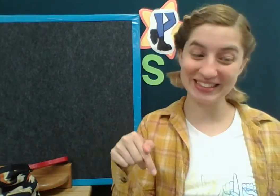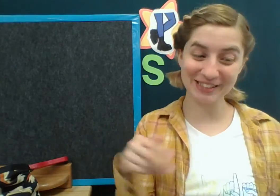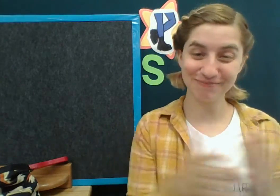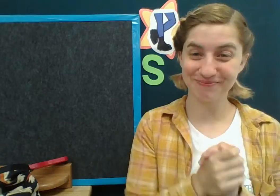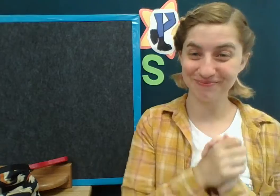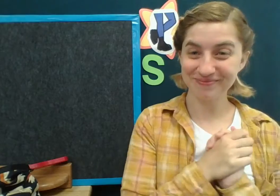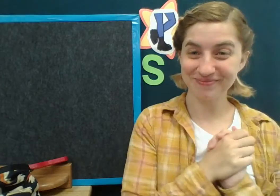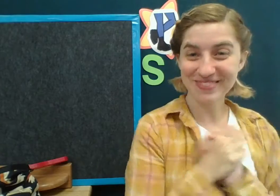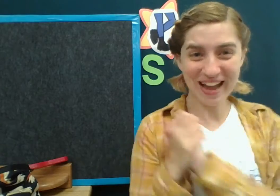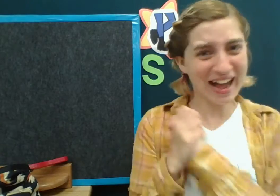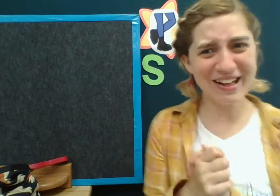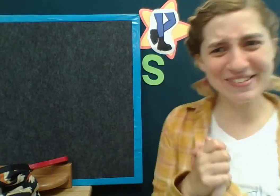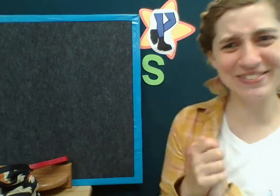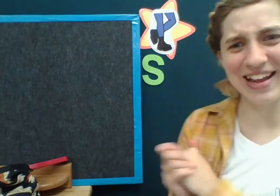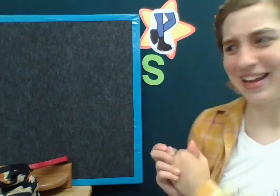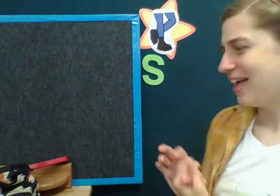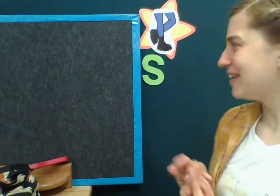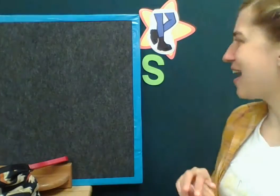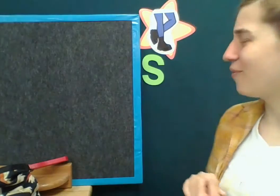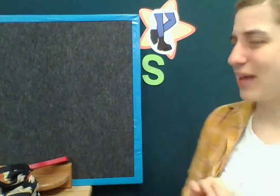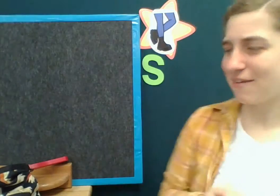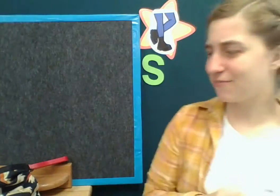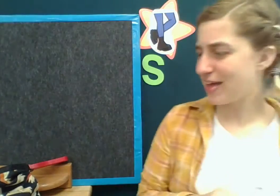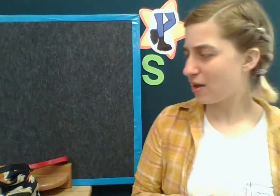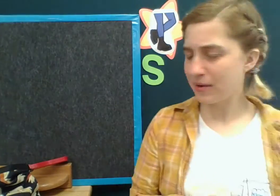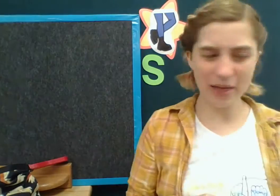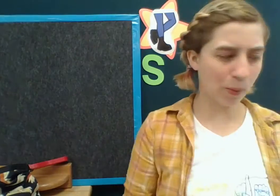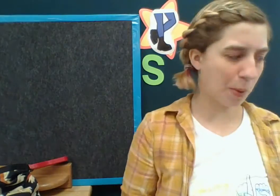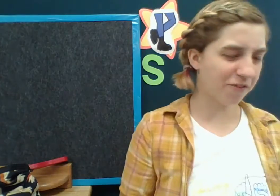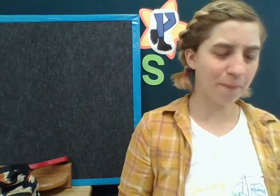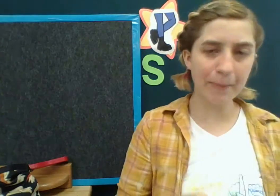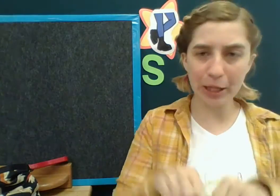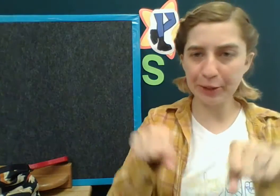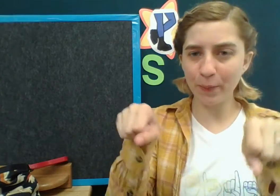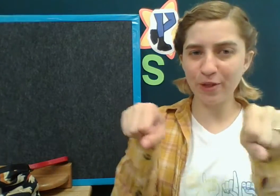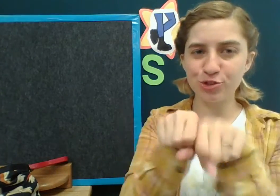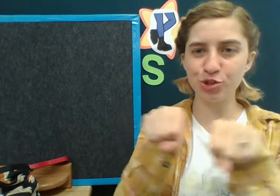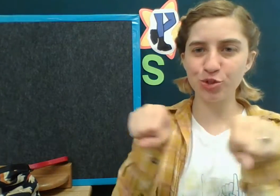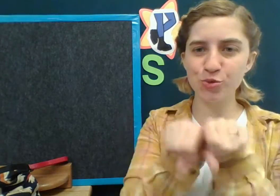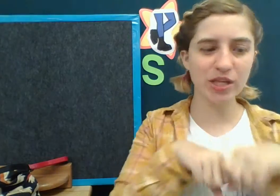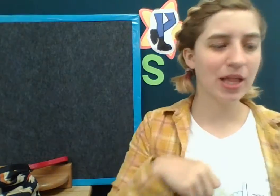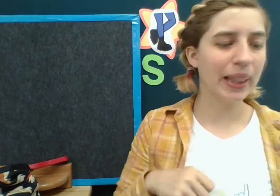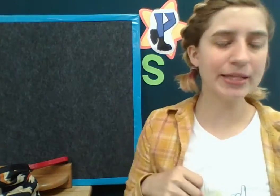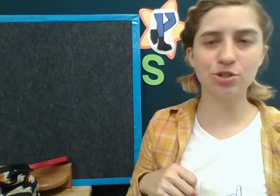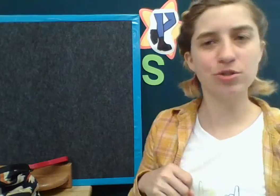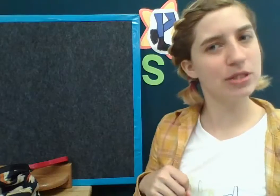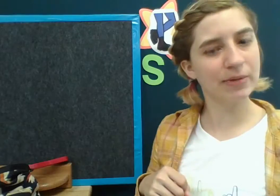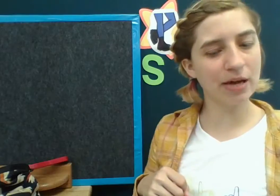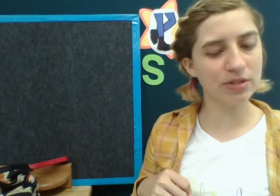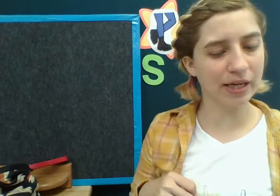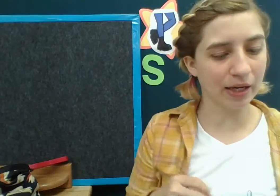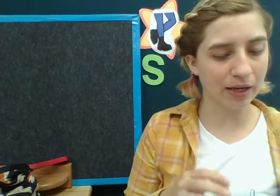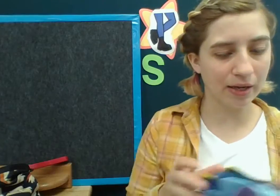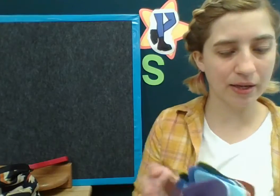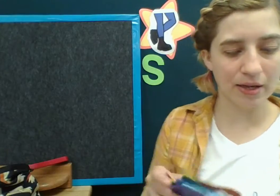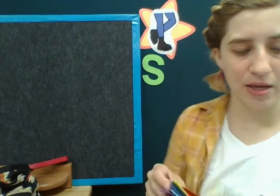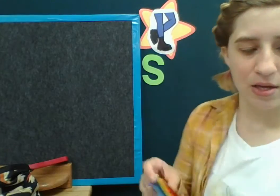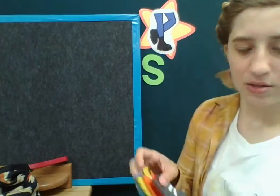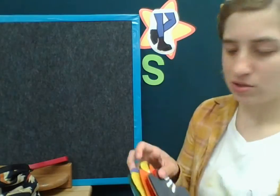feet. All right, now we have that. Now that we're familiar with shoes, let's do some counting.